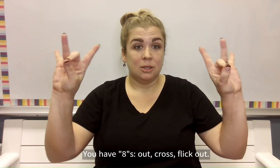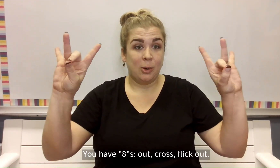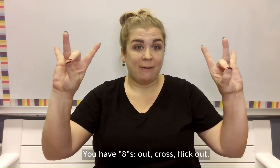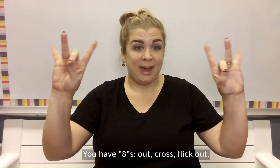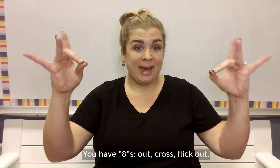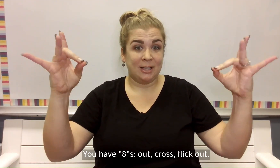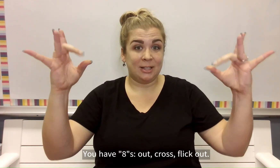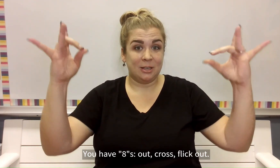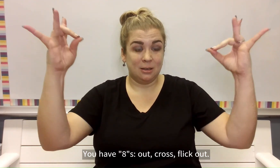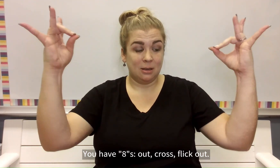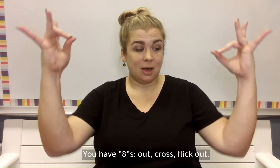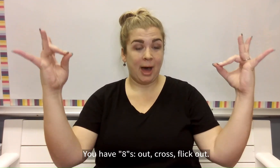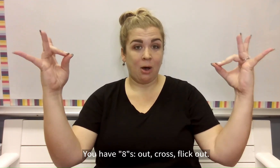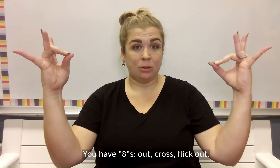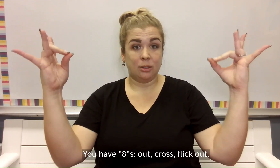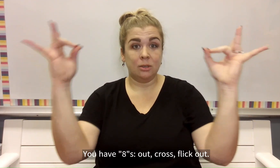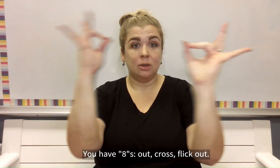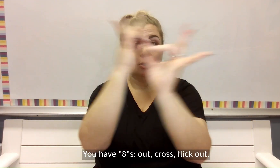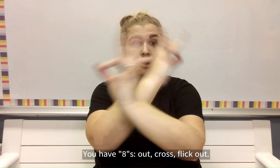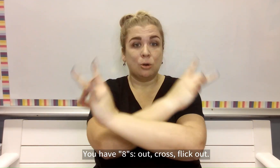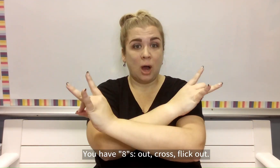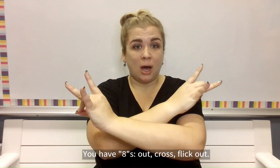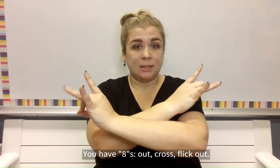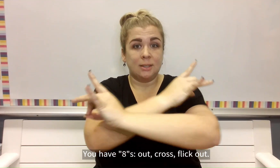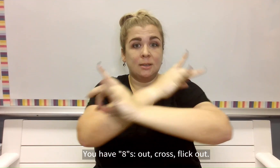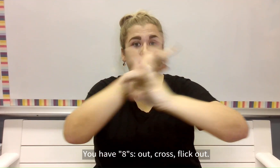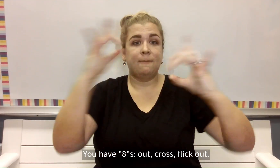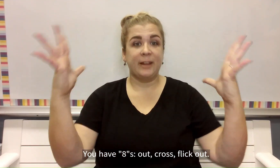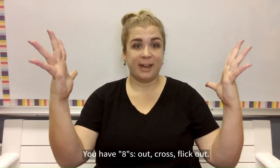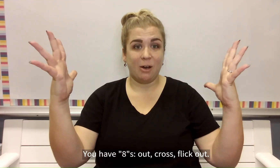You have 8 out, cross, flick out.